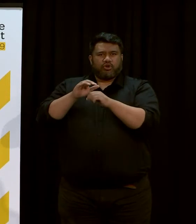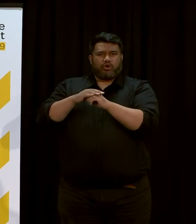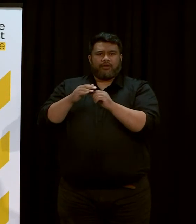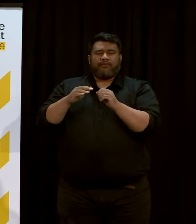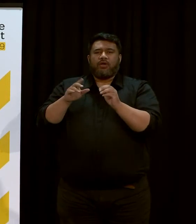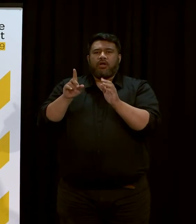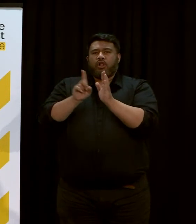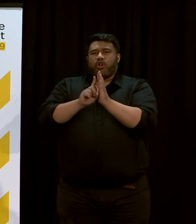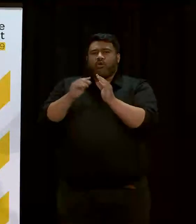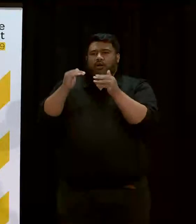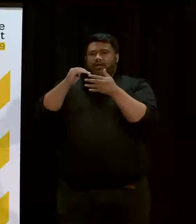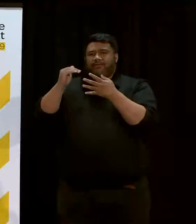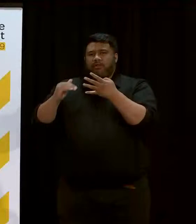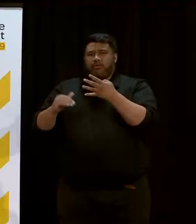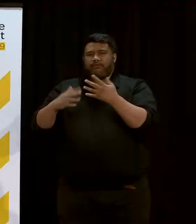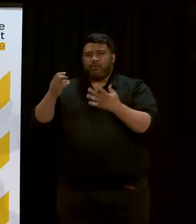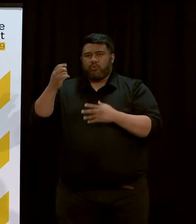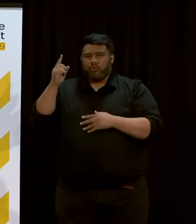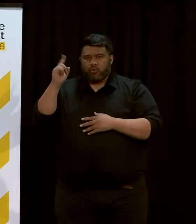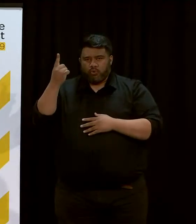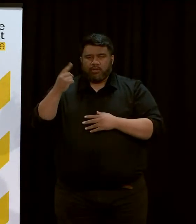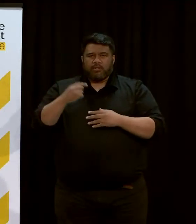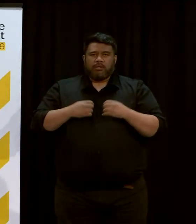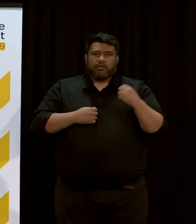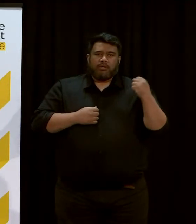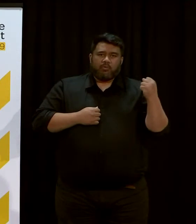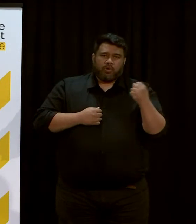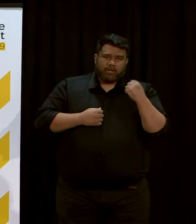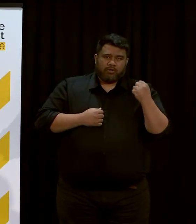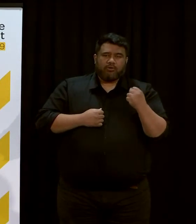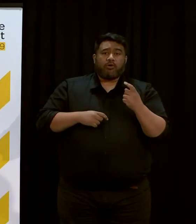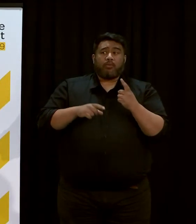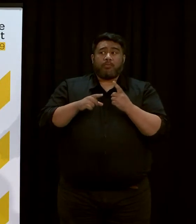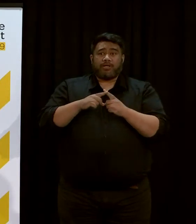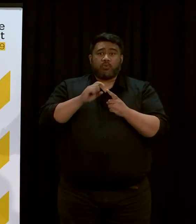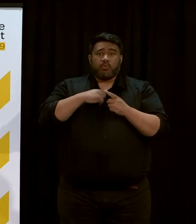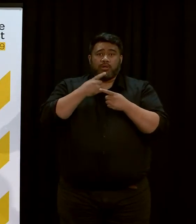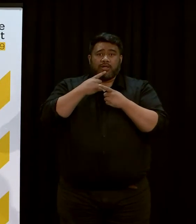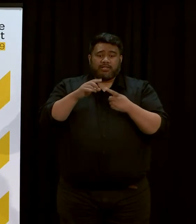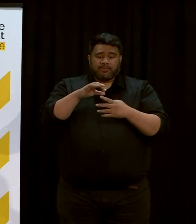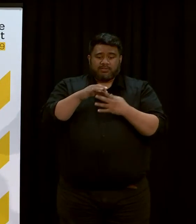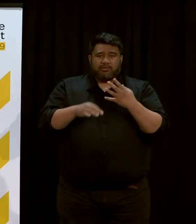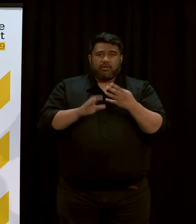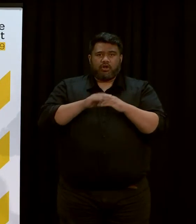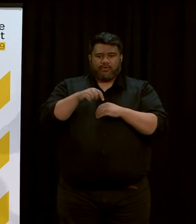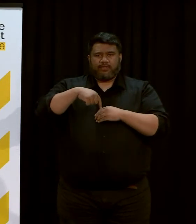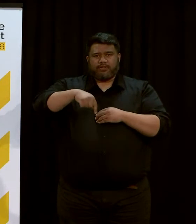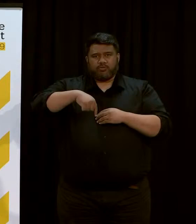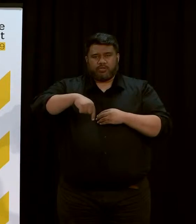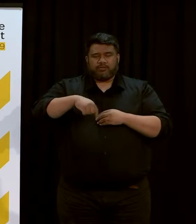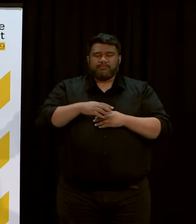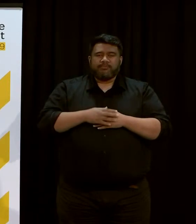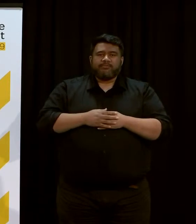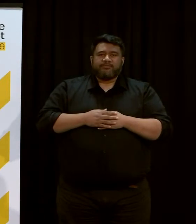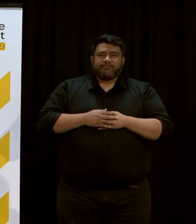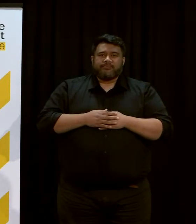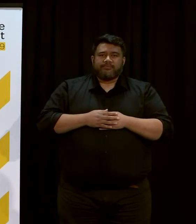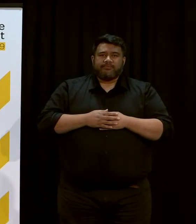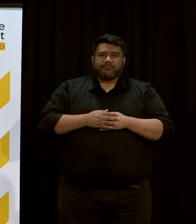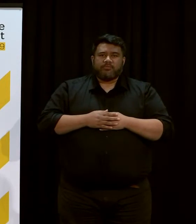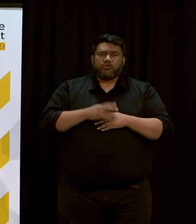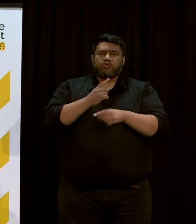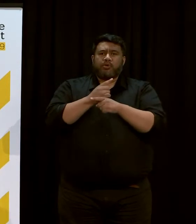Northland and the Waikato, as well as signal announcements for the rest of the week. Firstly, though, I want to say something briefly about